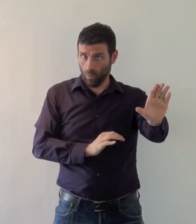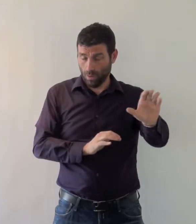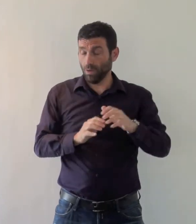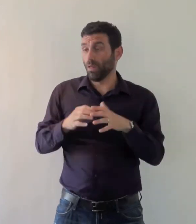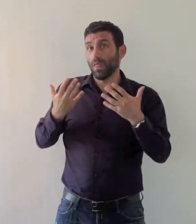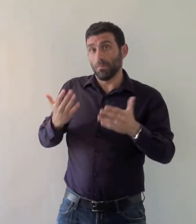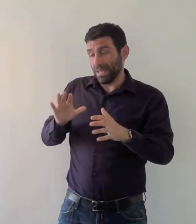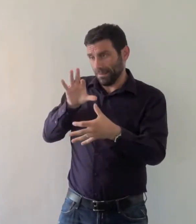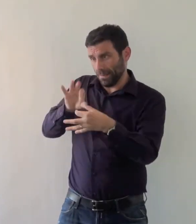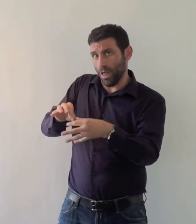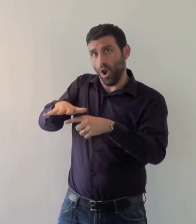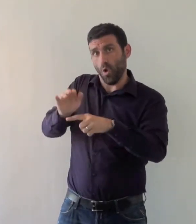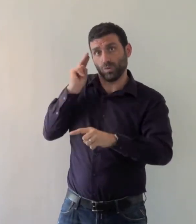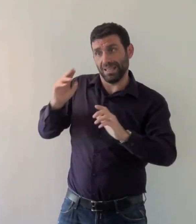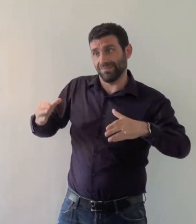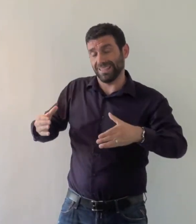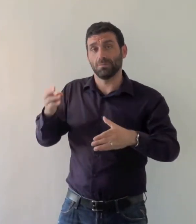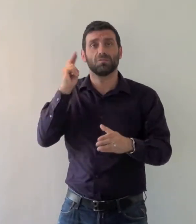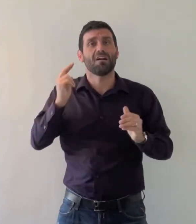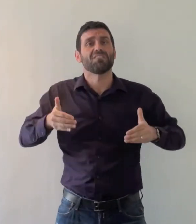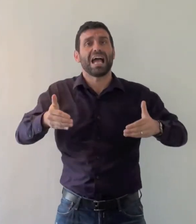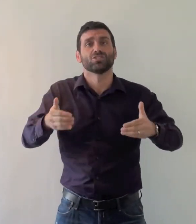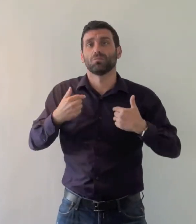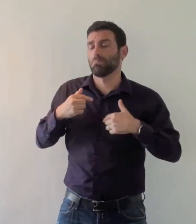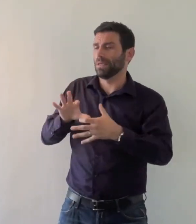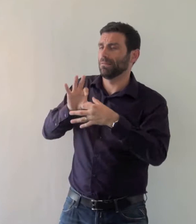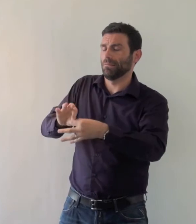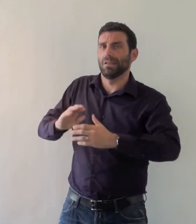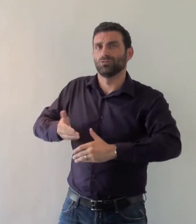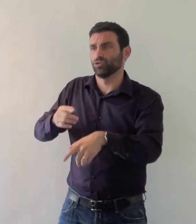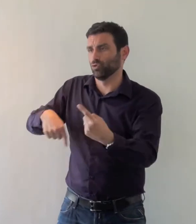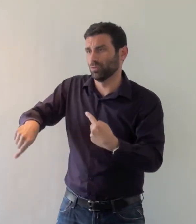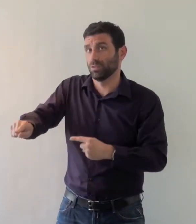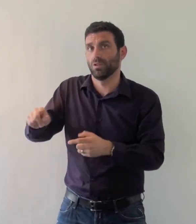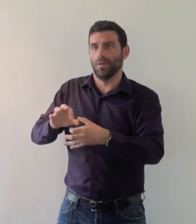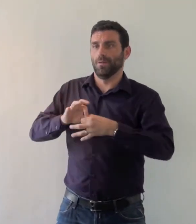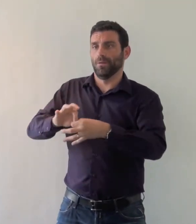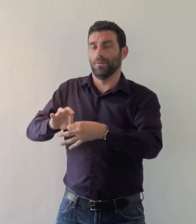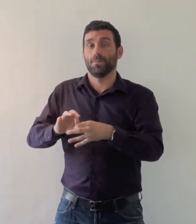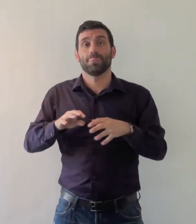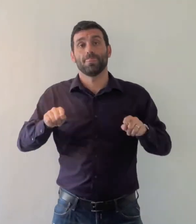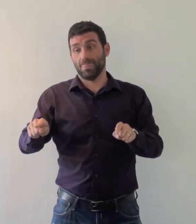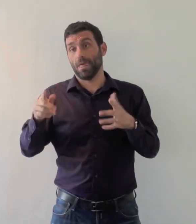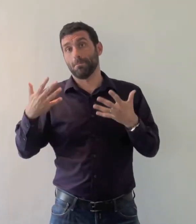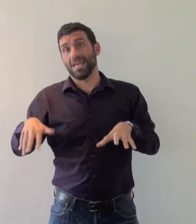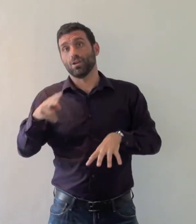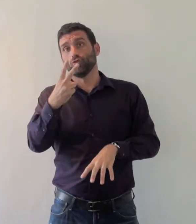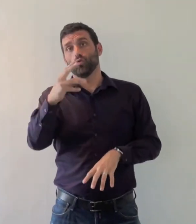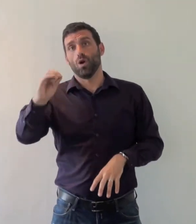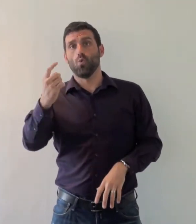called the Ruberslaw. As part of our networking, we introduced ourselves to Deaf Action and started to work with their community-based team